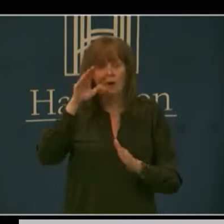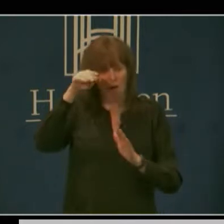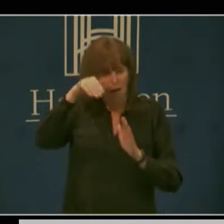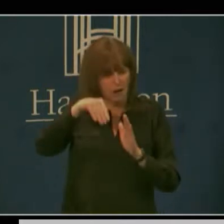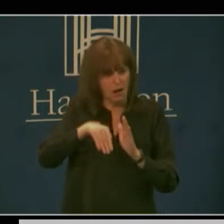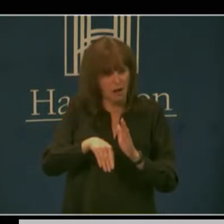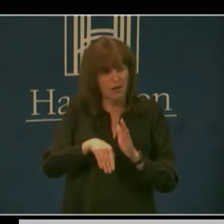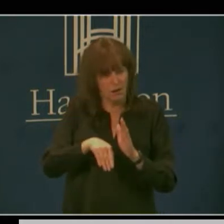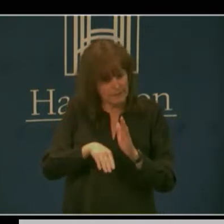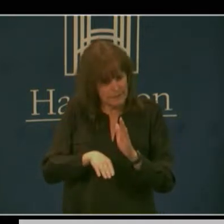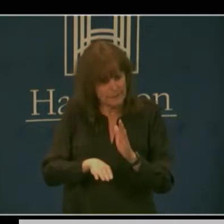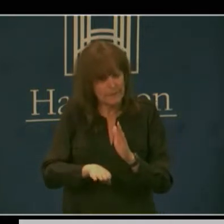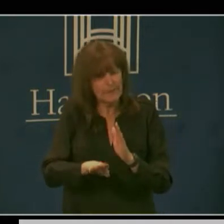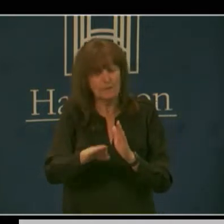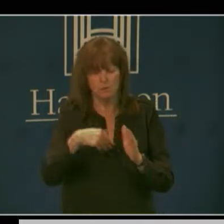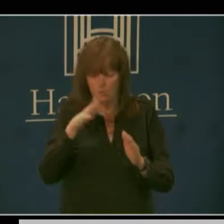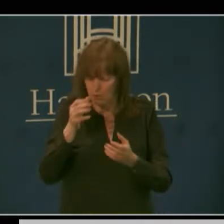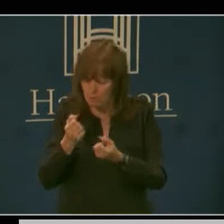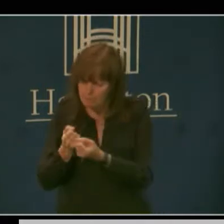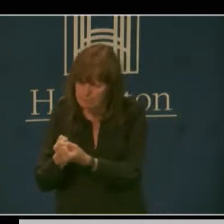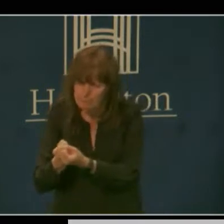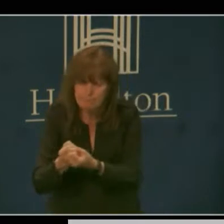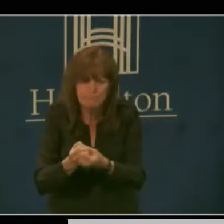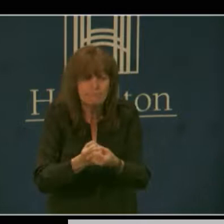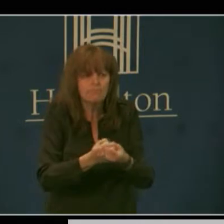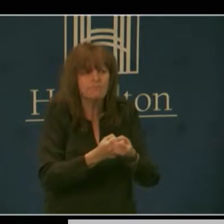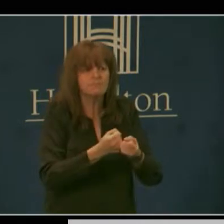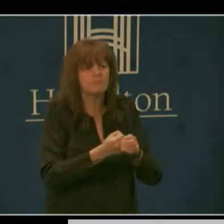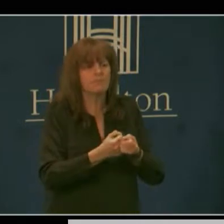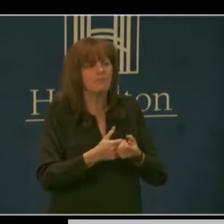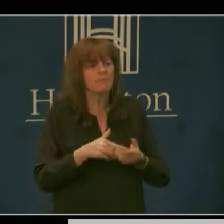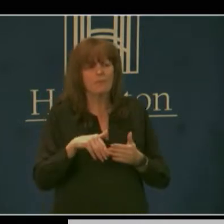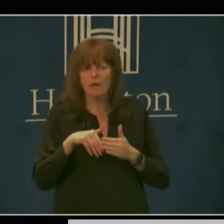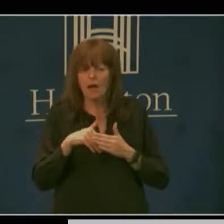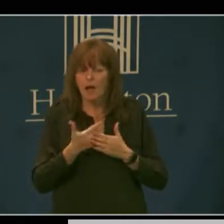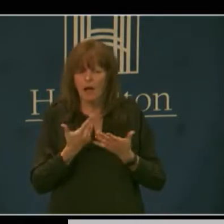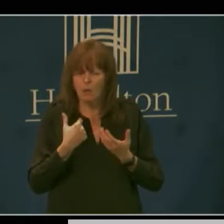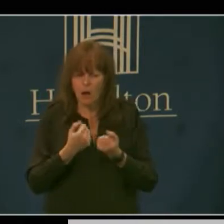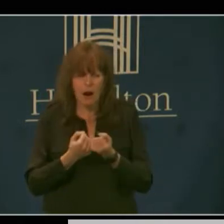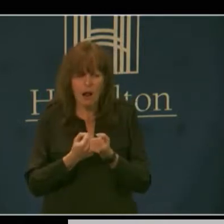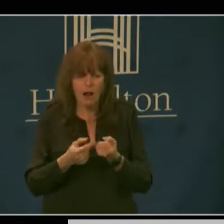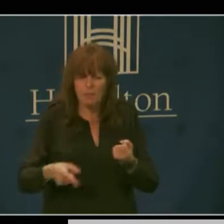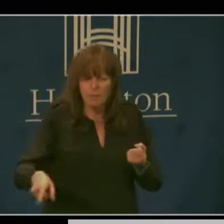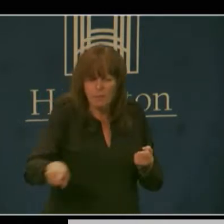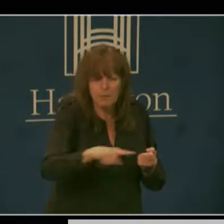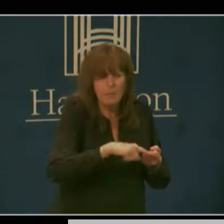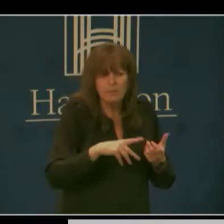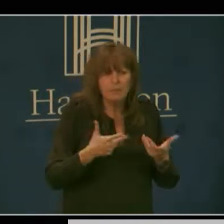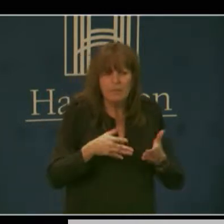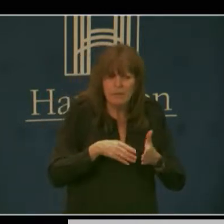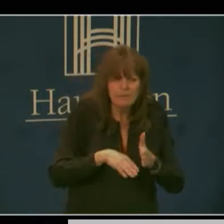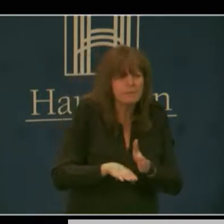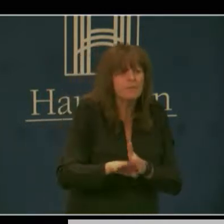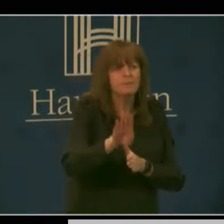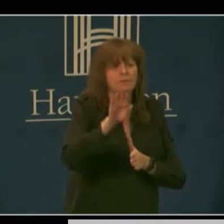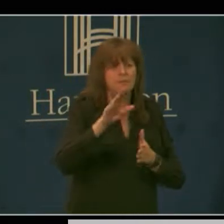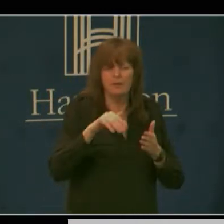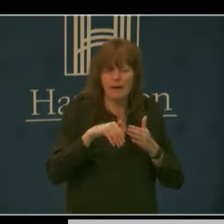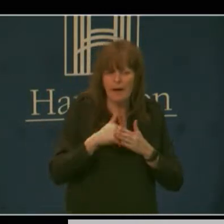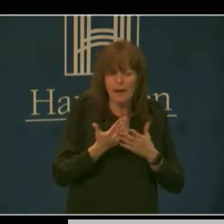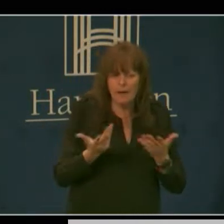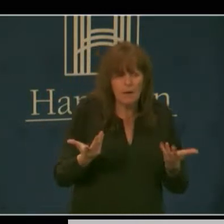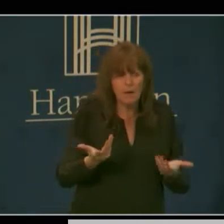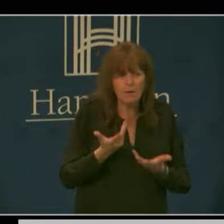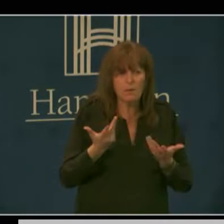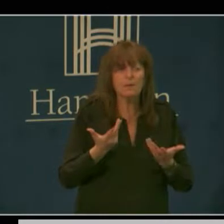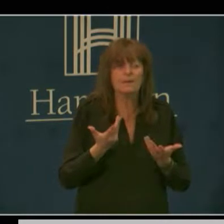period, you know, what do we need to do to get these businesses back up and running, and how do we support them to get back into a volume that